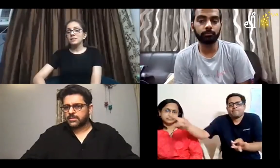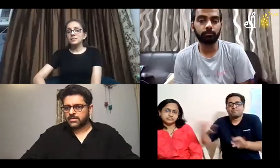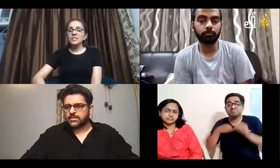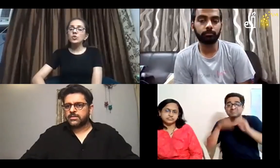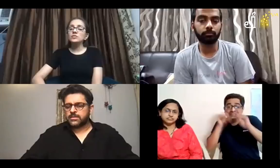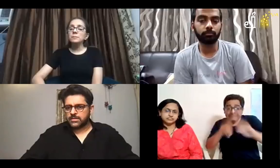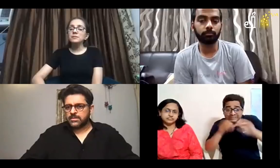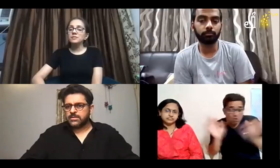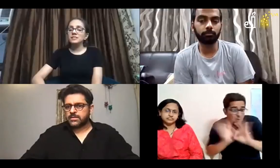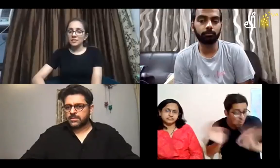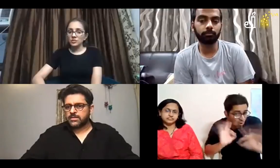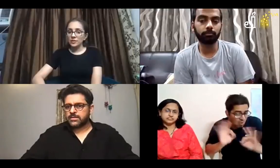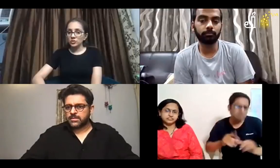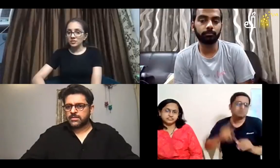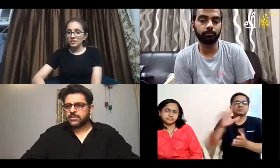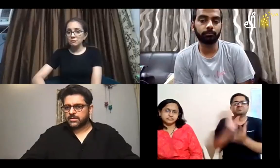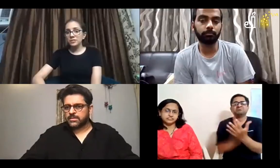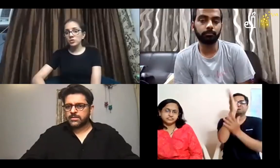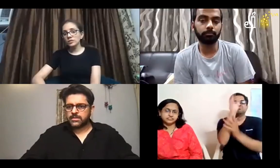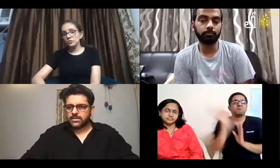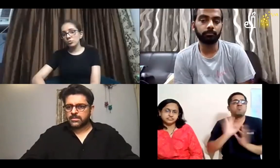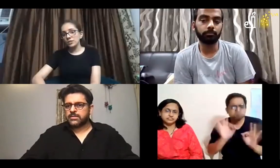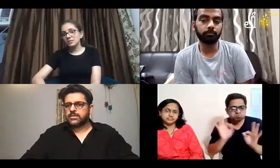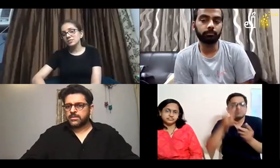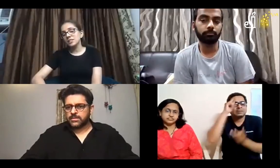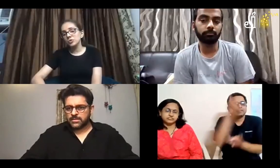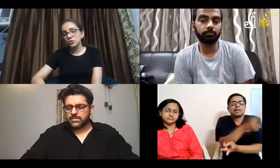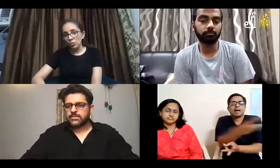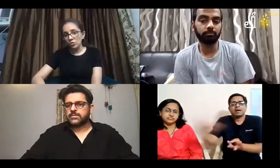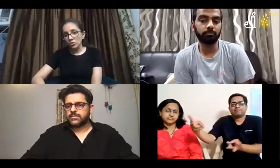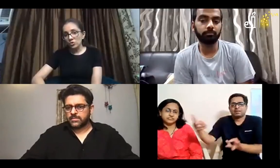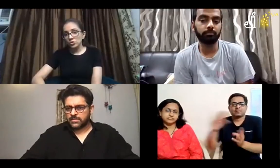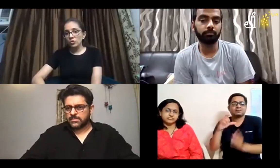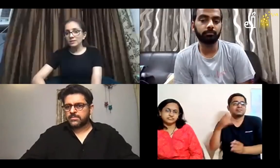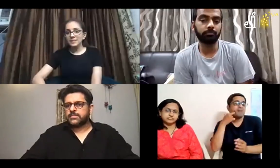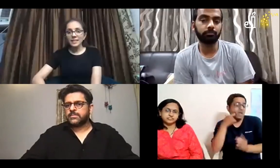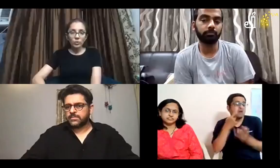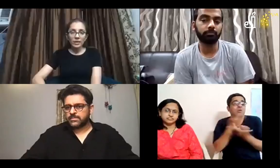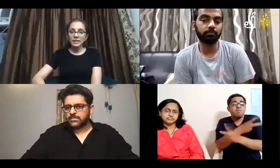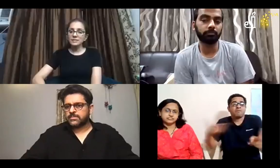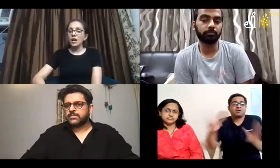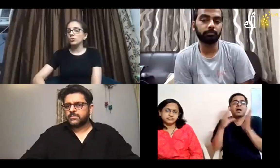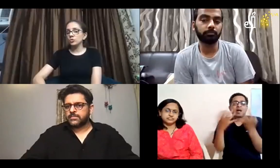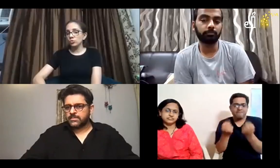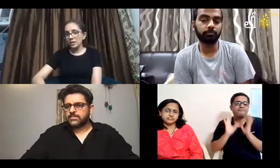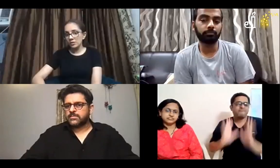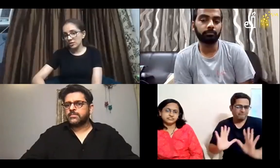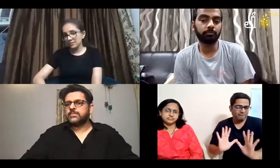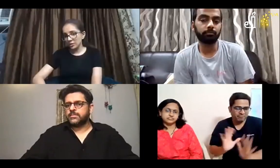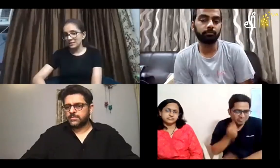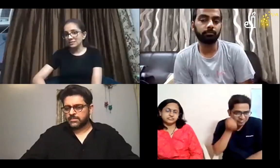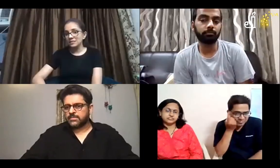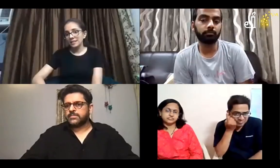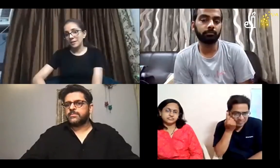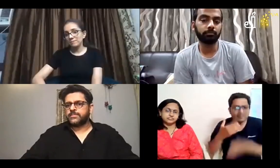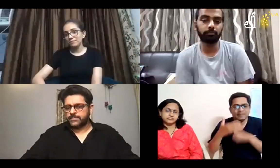the tree grows up in different directions. If we don't water, the tree won't grow. So same way, it's how you are nurturing the